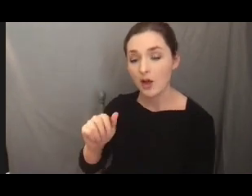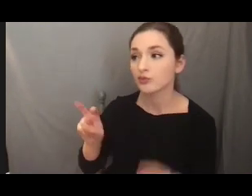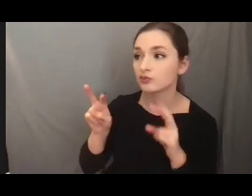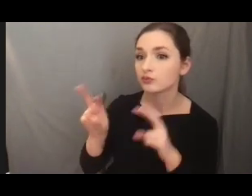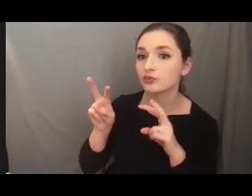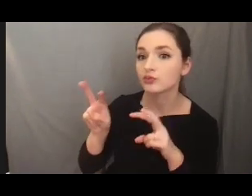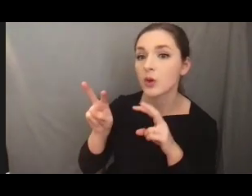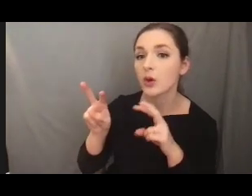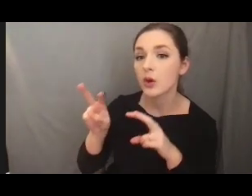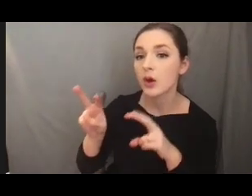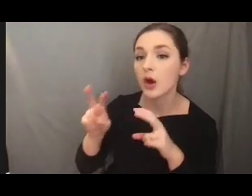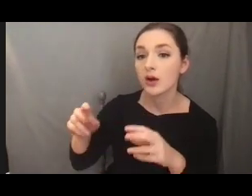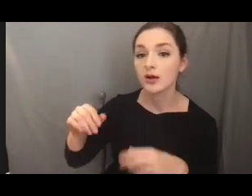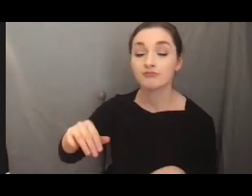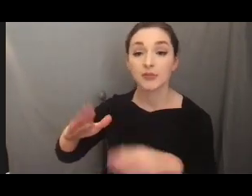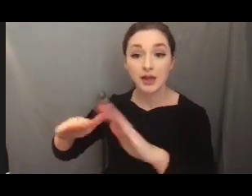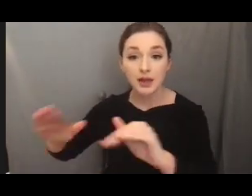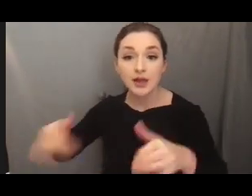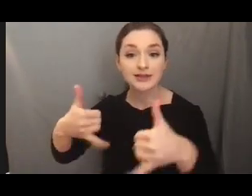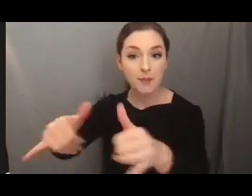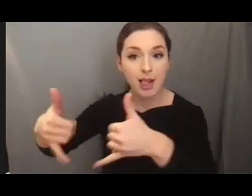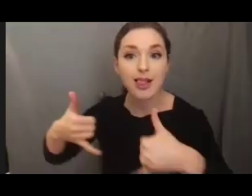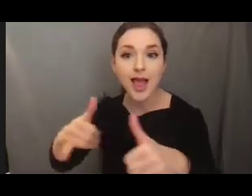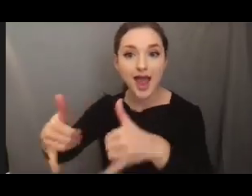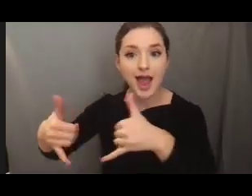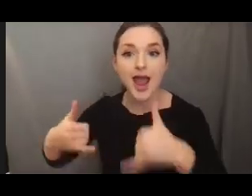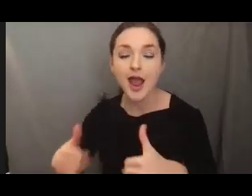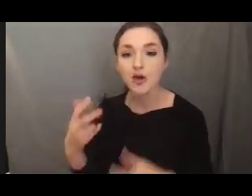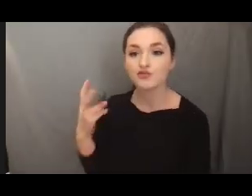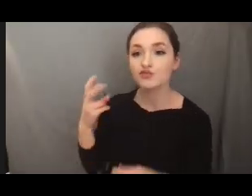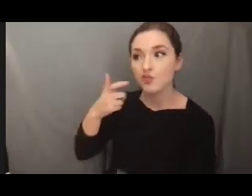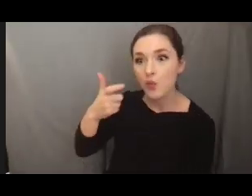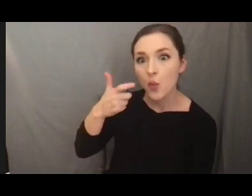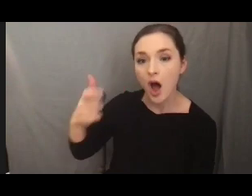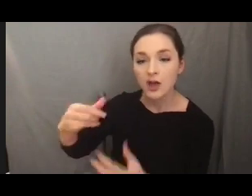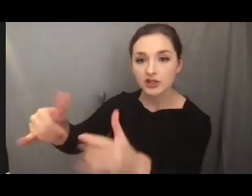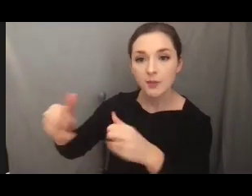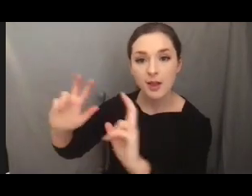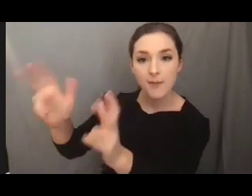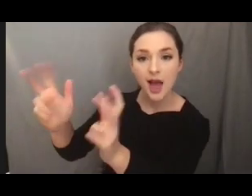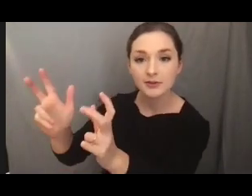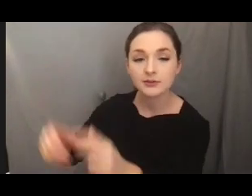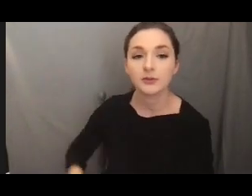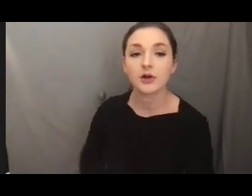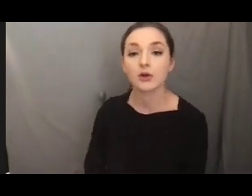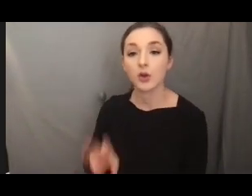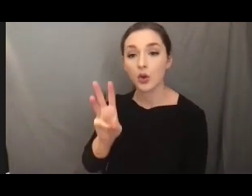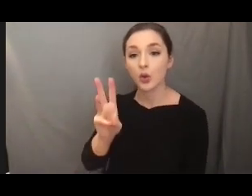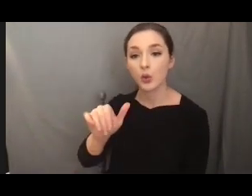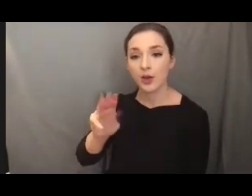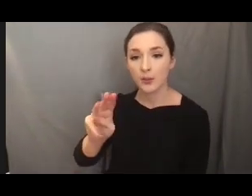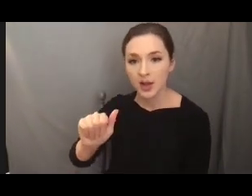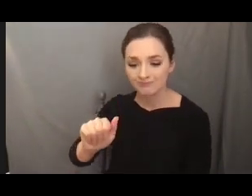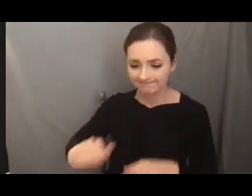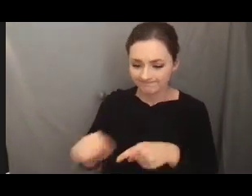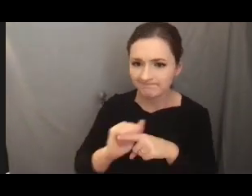zoom through the rim of the bushel basket they used as a hoop. Wilma fought the sadness by doing more leg